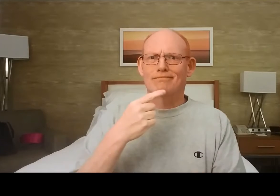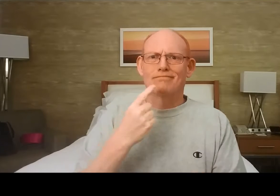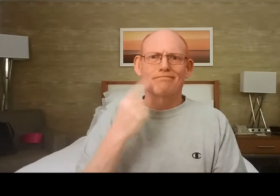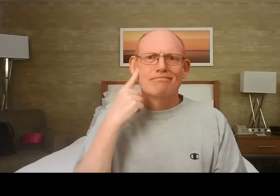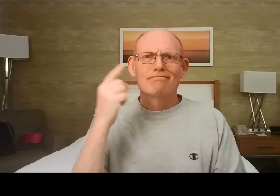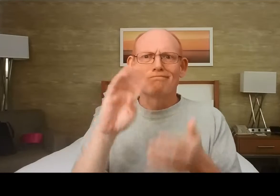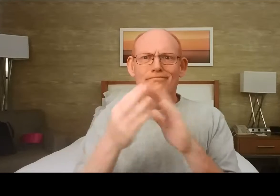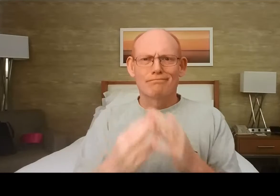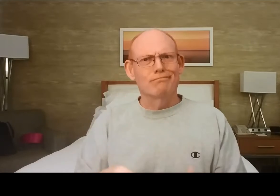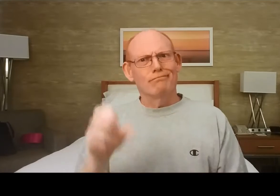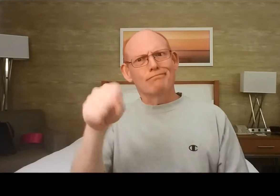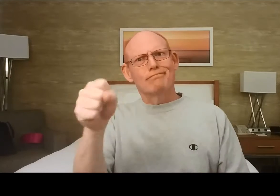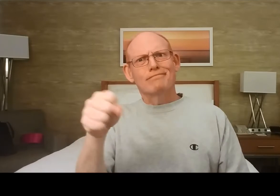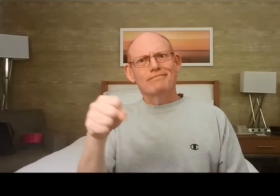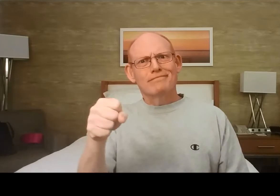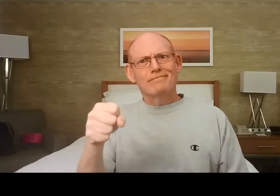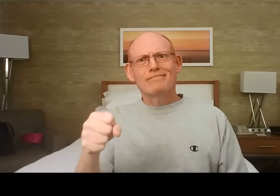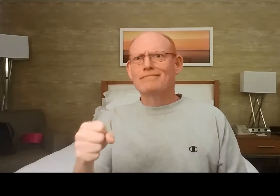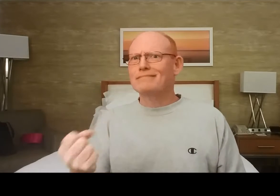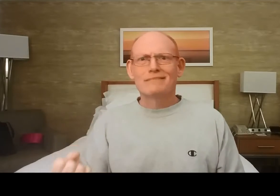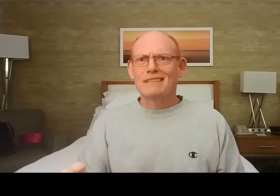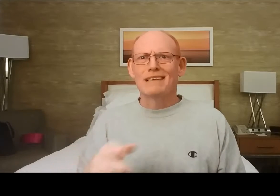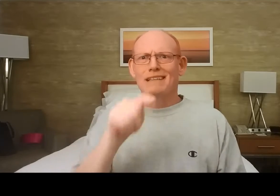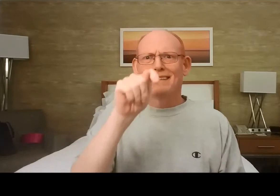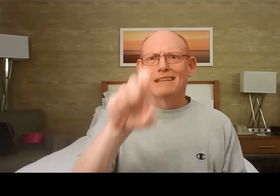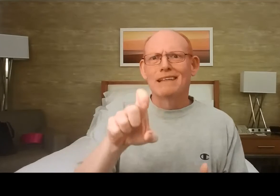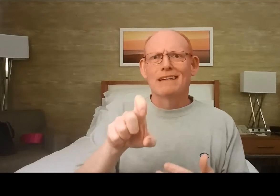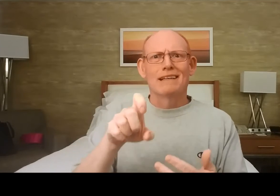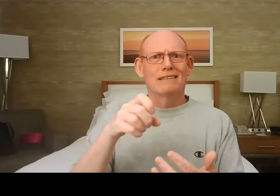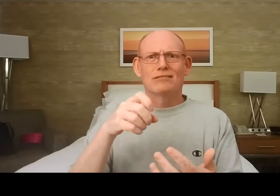What we do with our taxes, and housing,